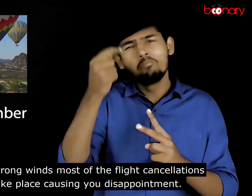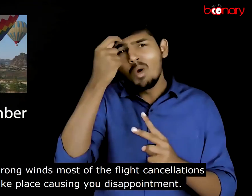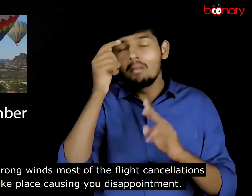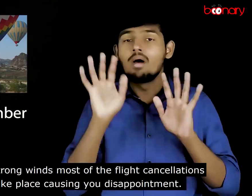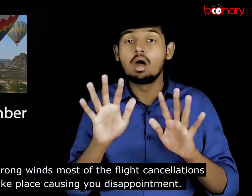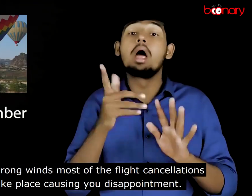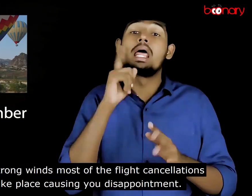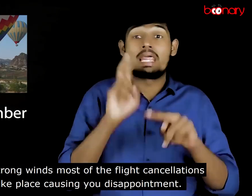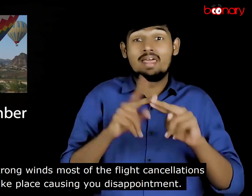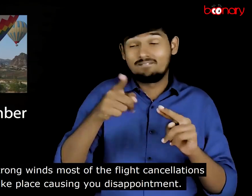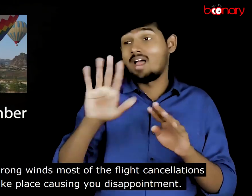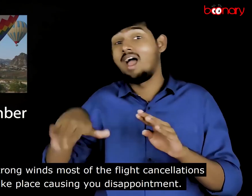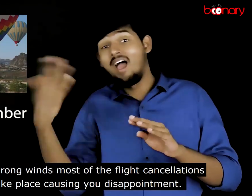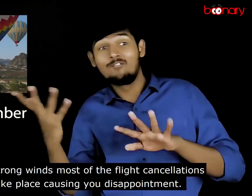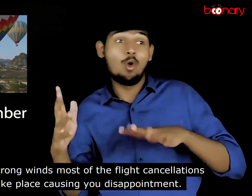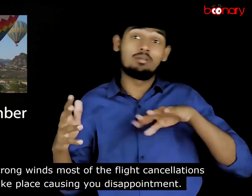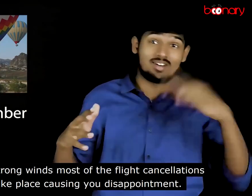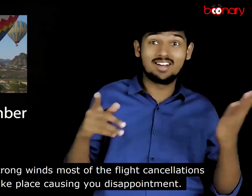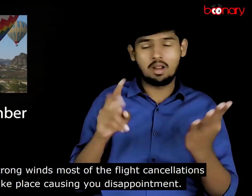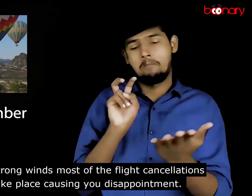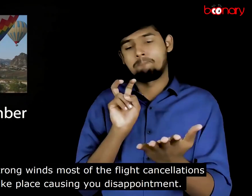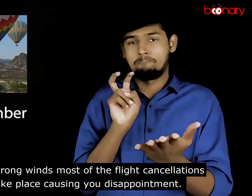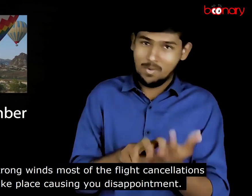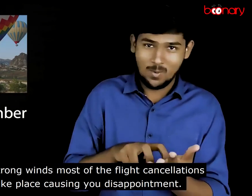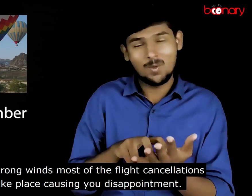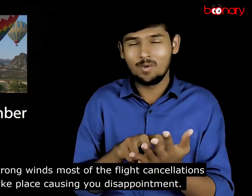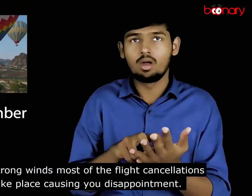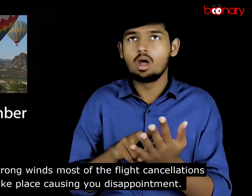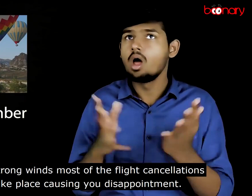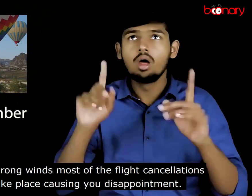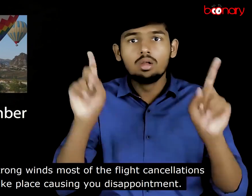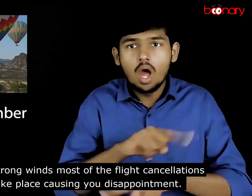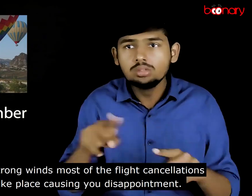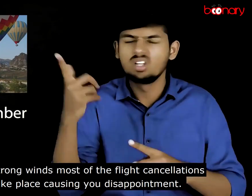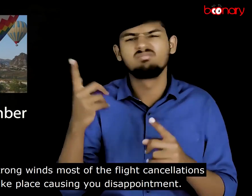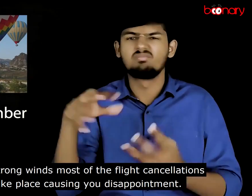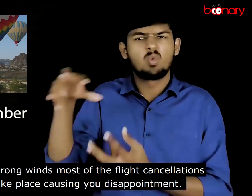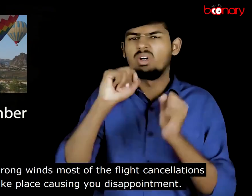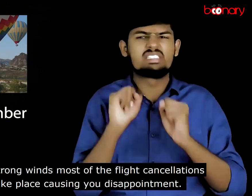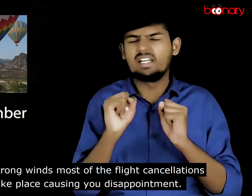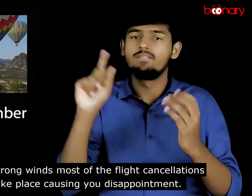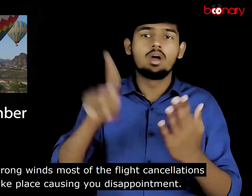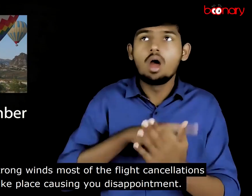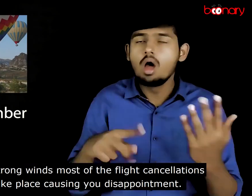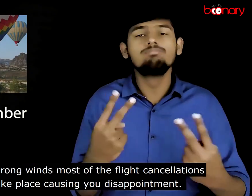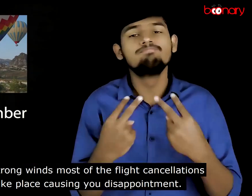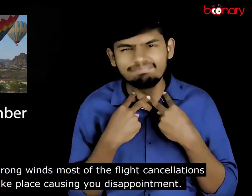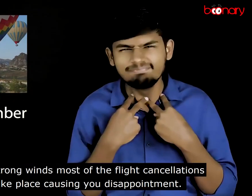winds, most of the flight cancellations might take place, causing you